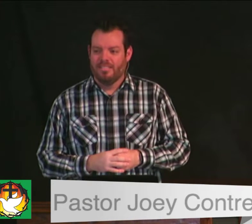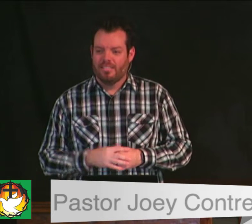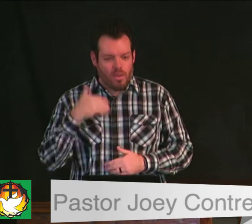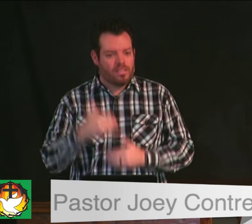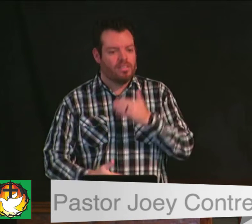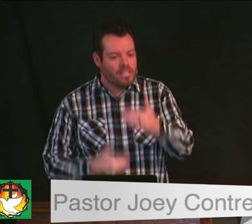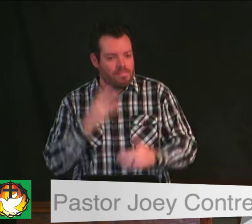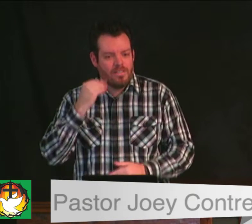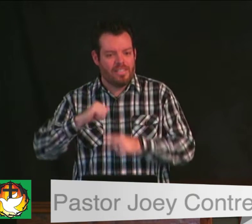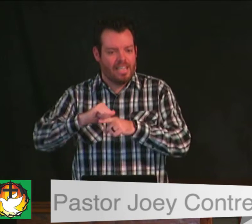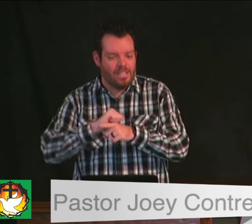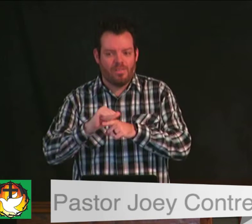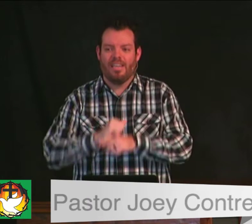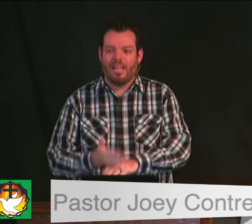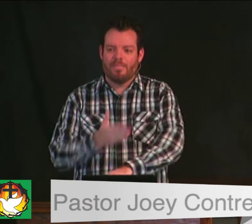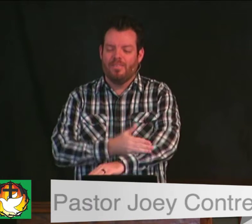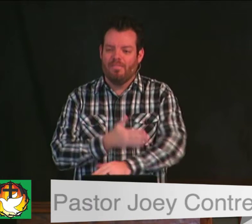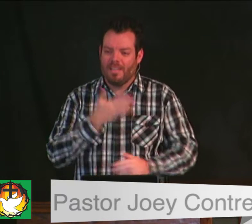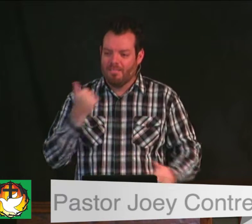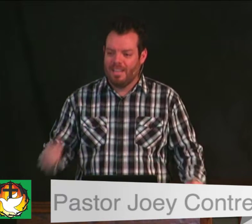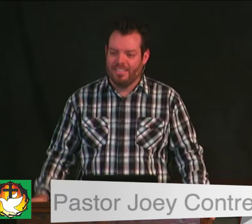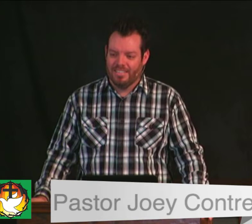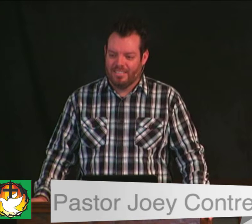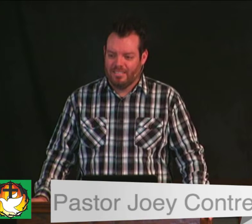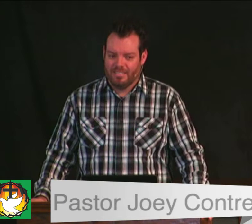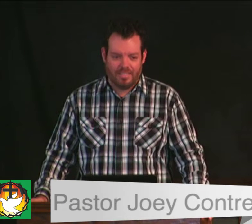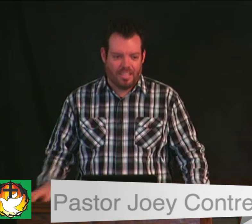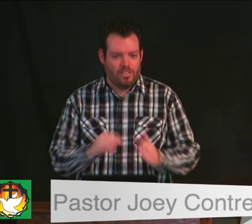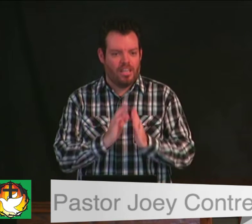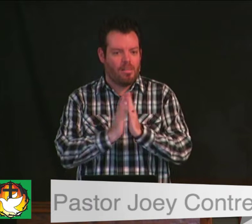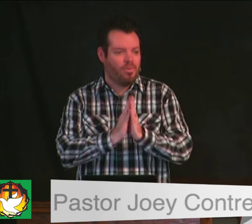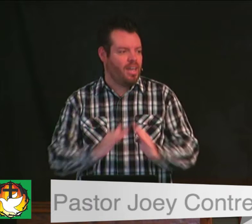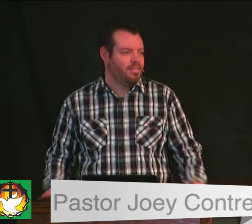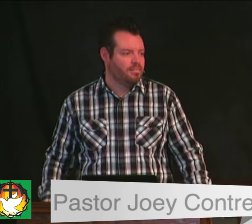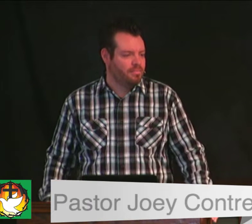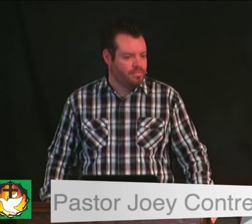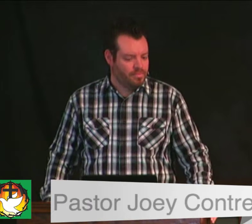So it's experience. I get trained. I improve, become better. I learn how to pray.